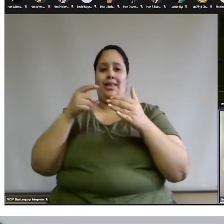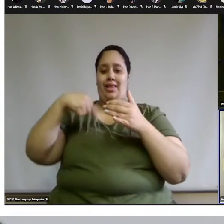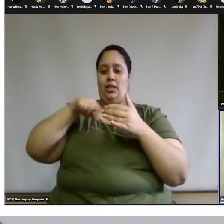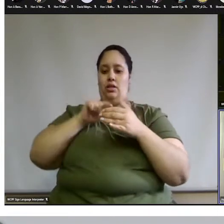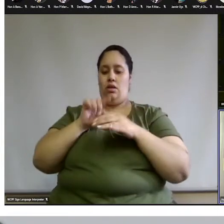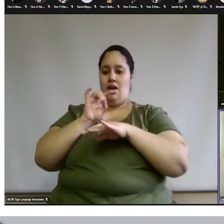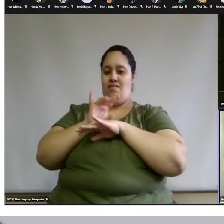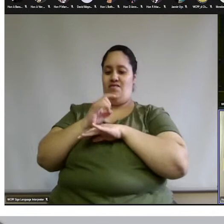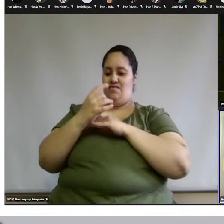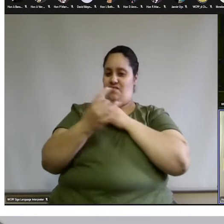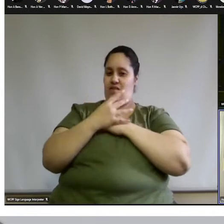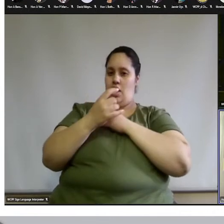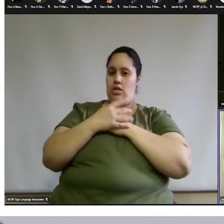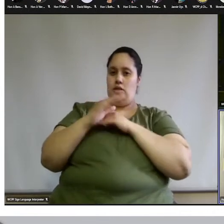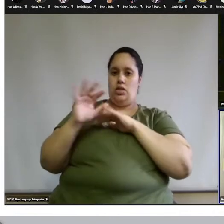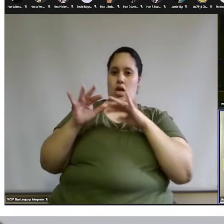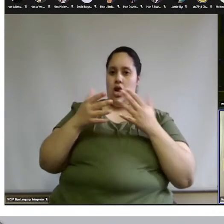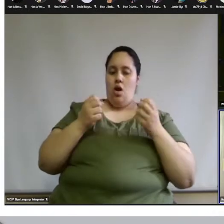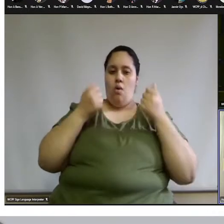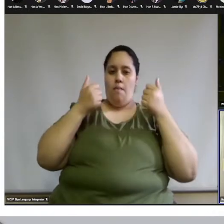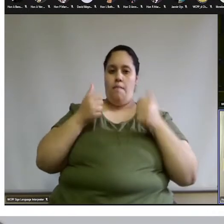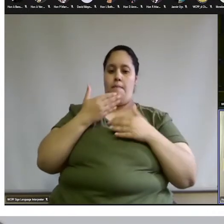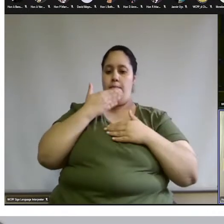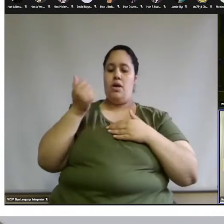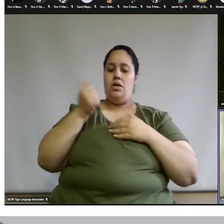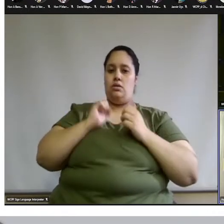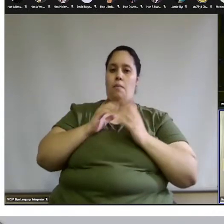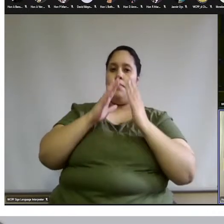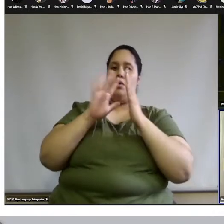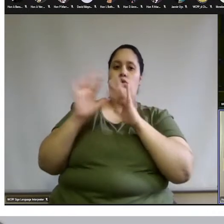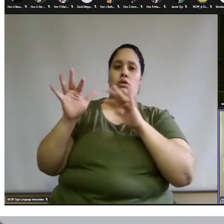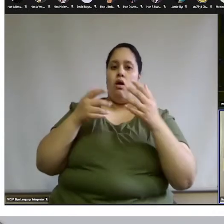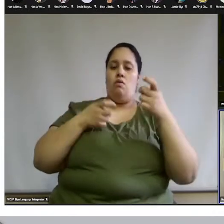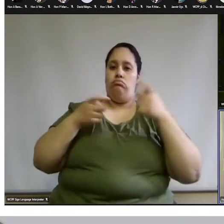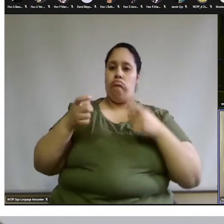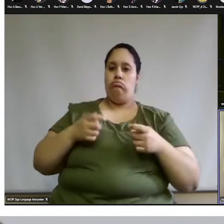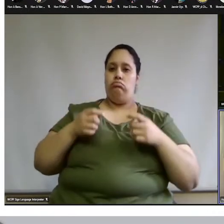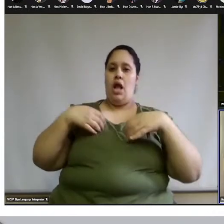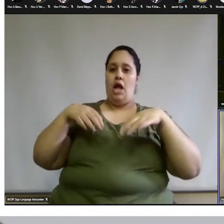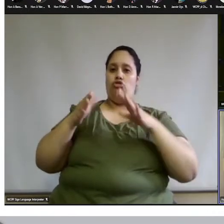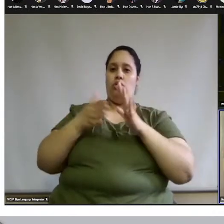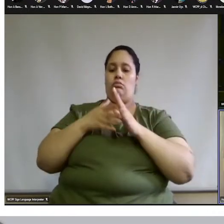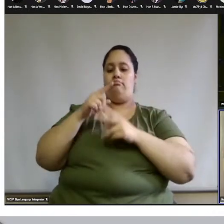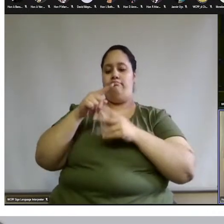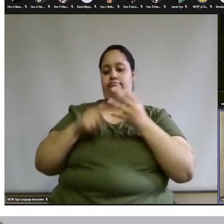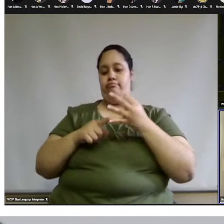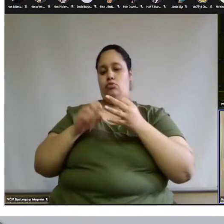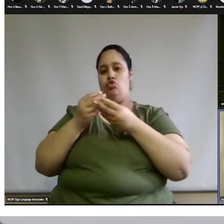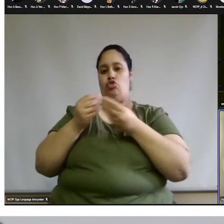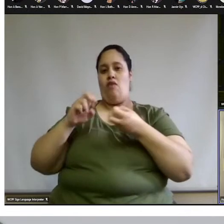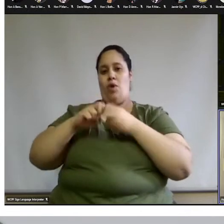advise him on what the most appropriate remedial action would be to